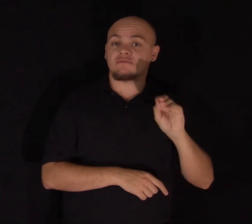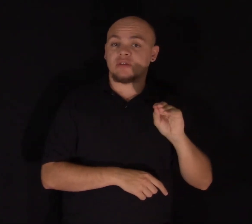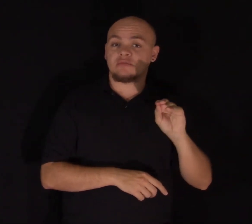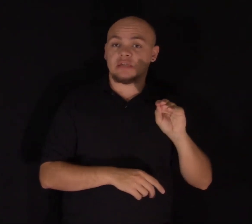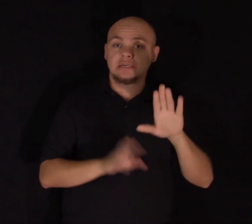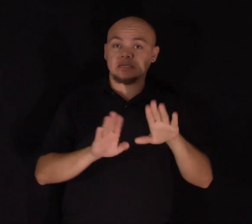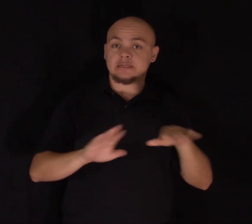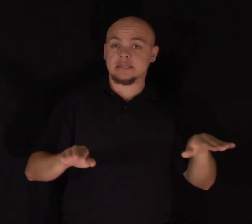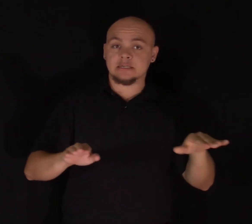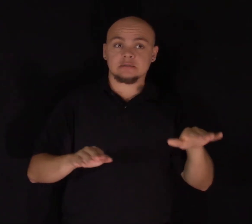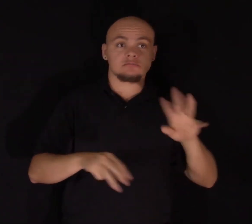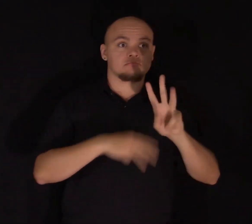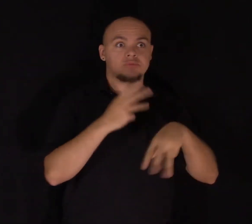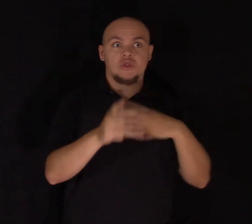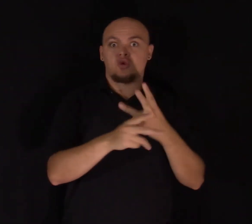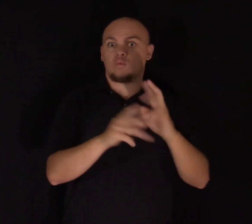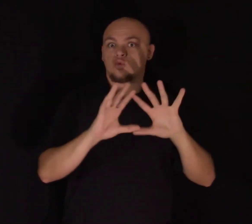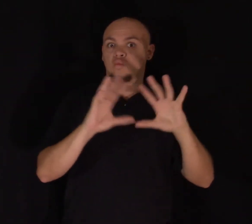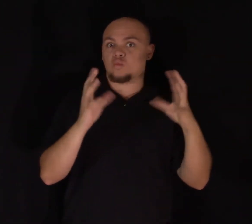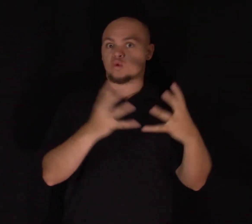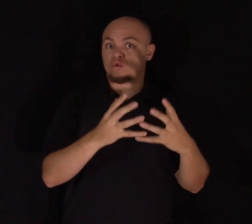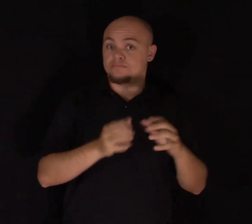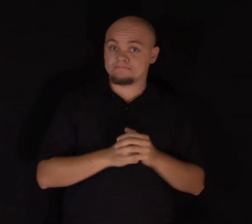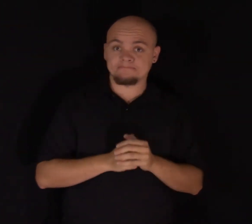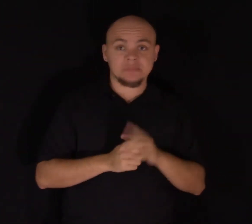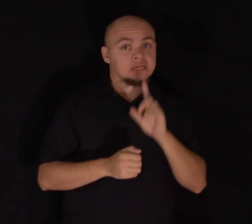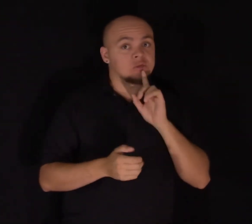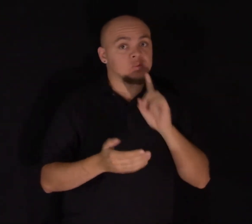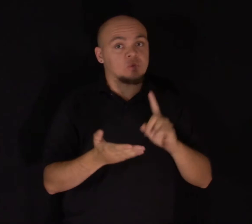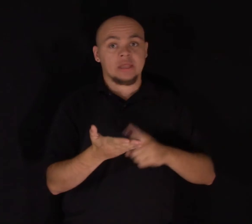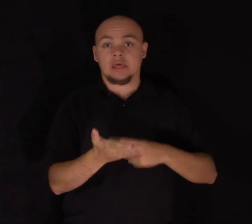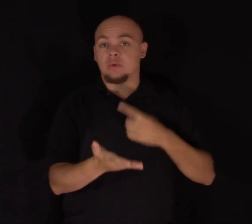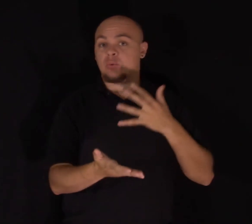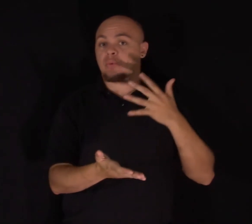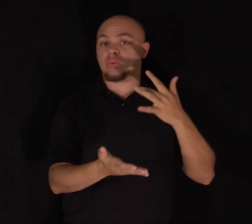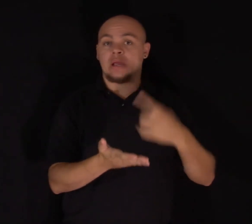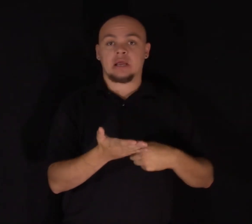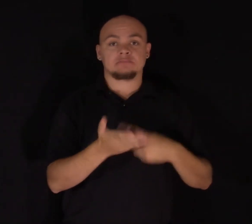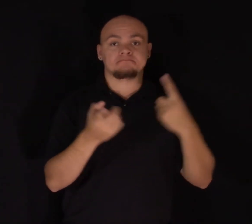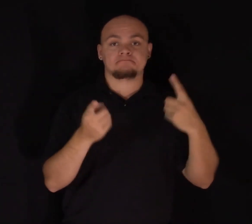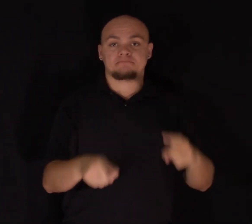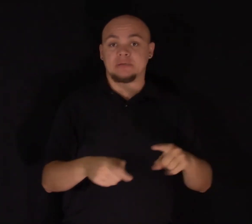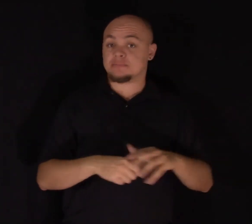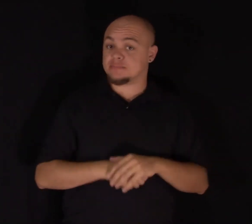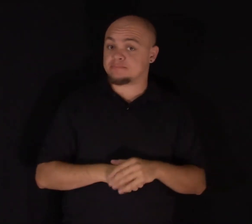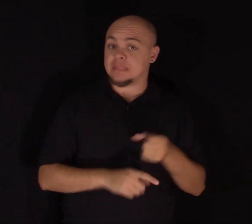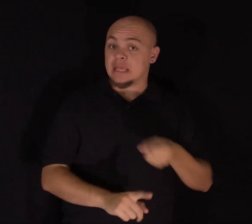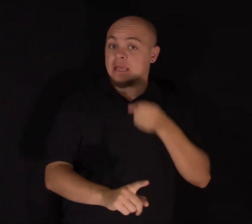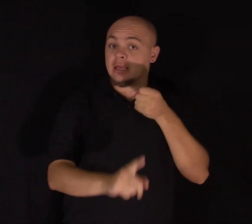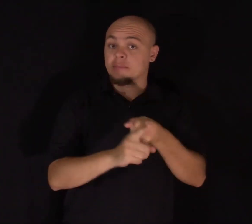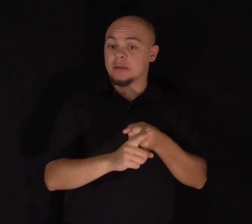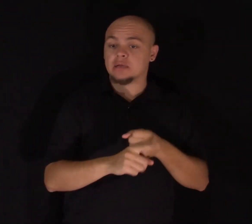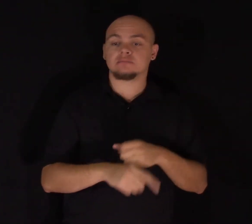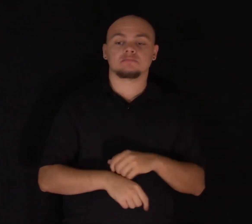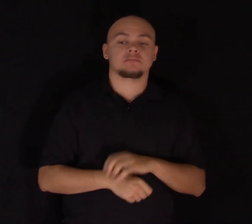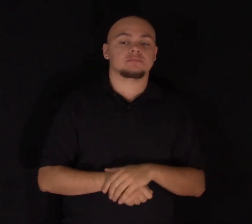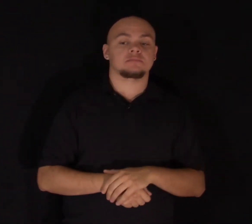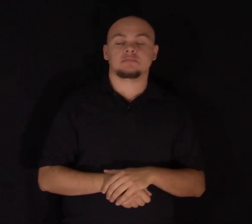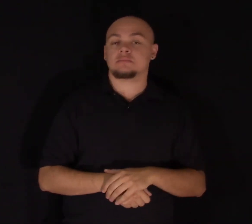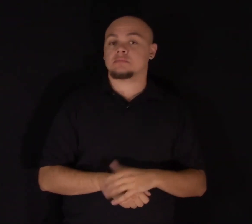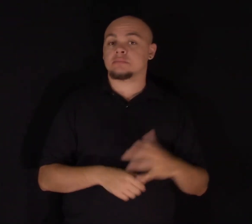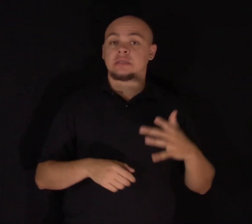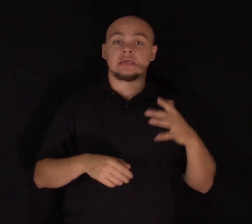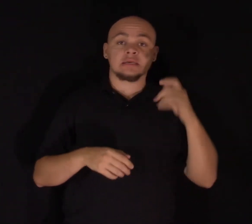today worldwide, so it's pretty rare. And effects of progeria include tight